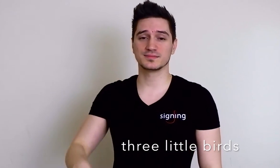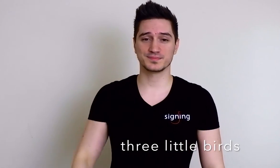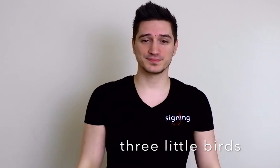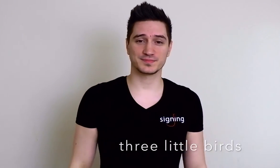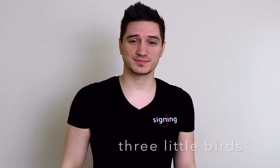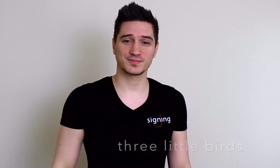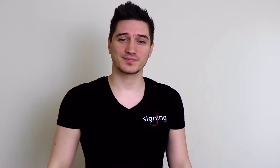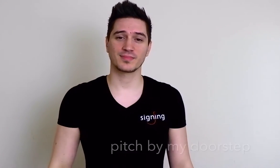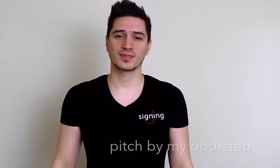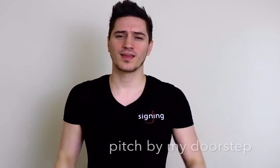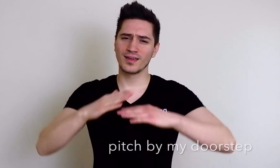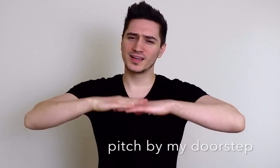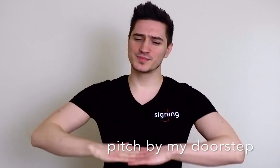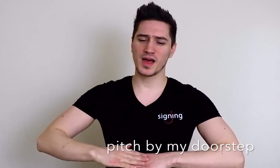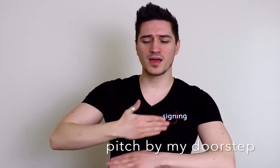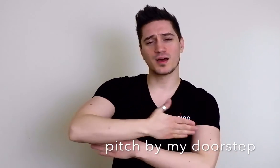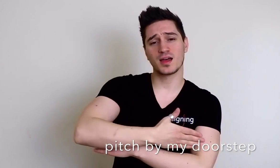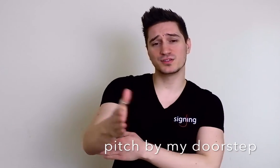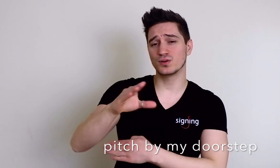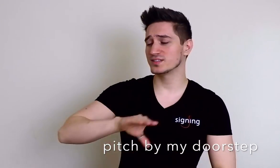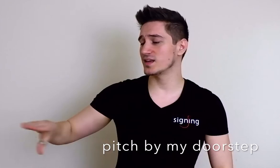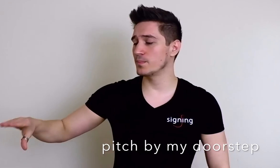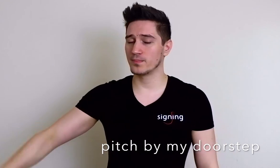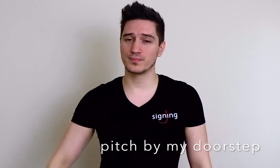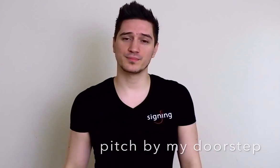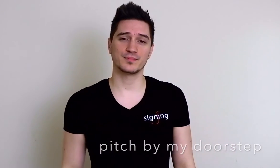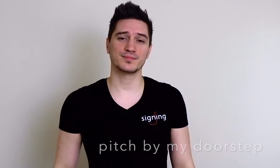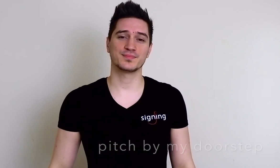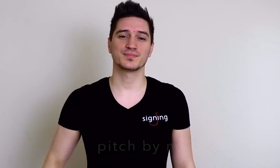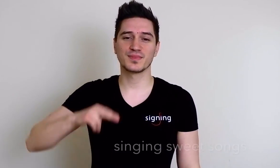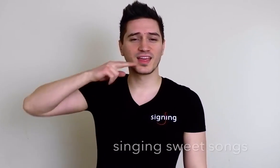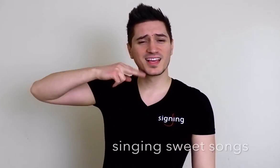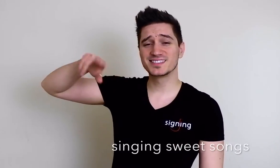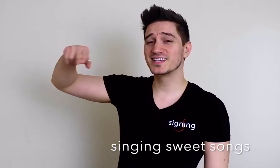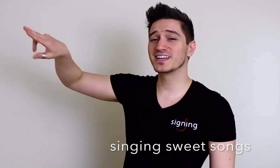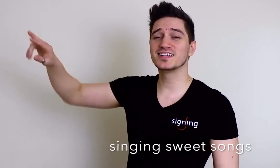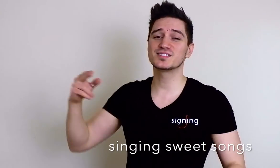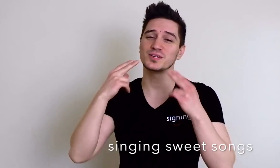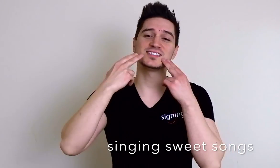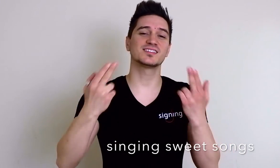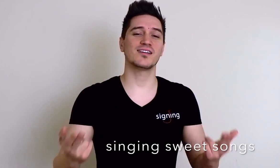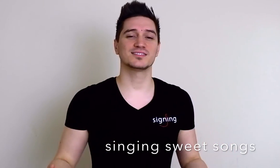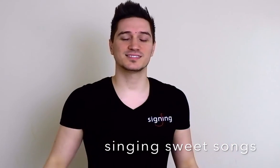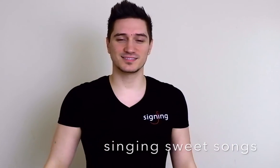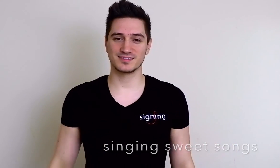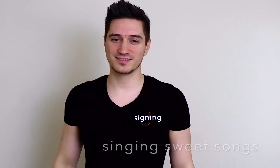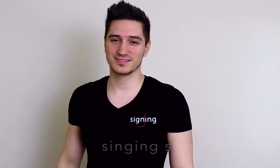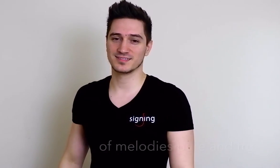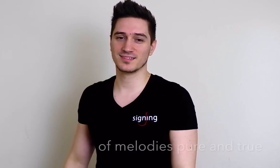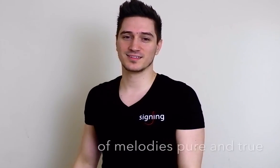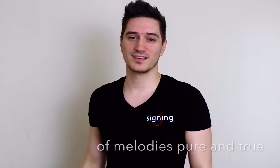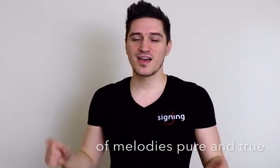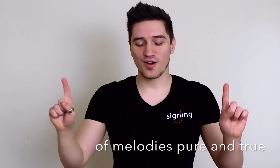birds, pitch by my doorstep Singing sweet songs,